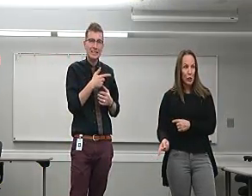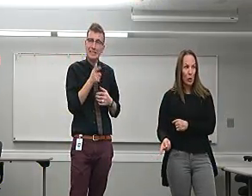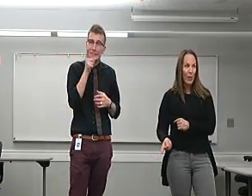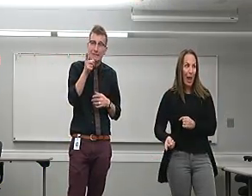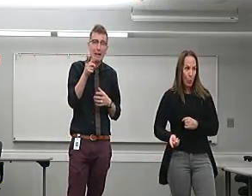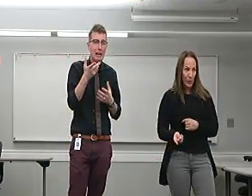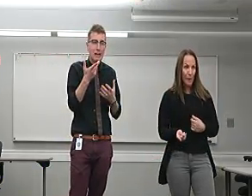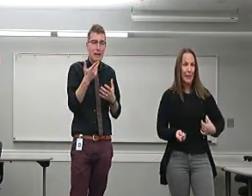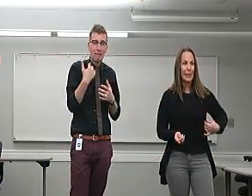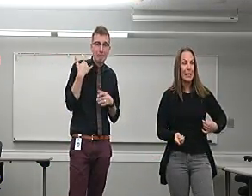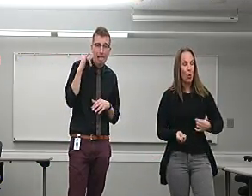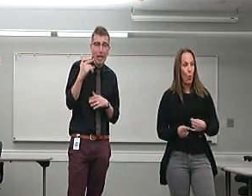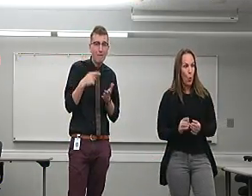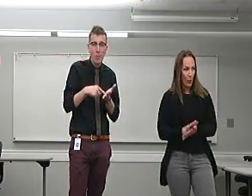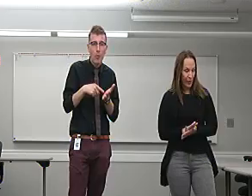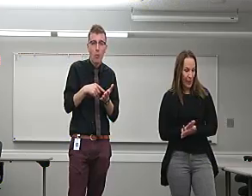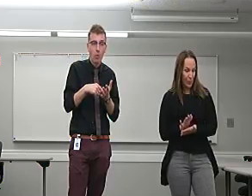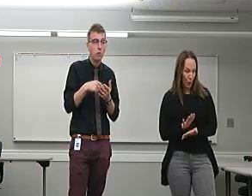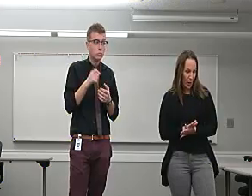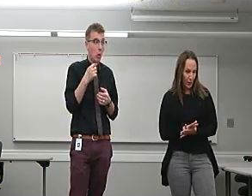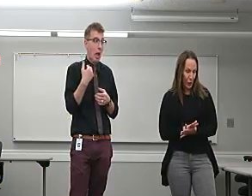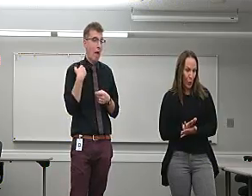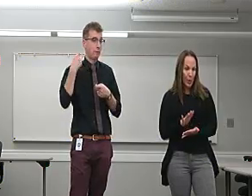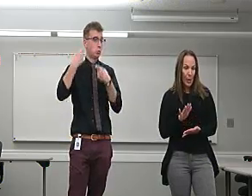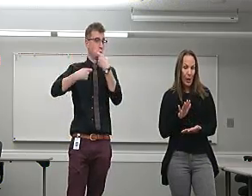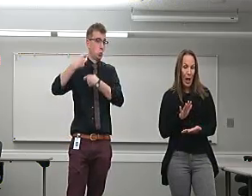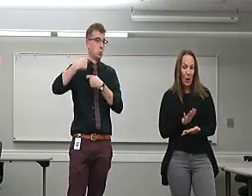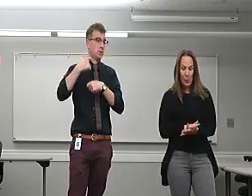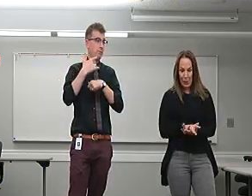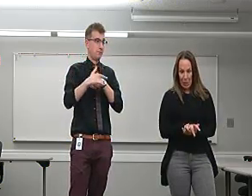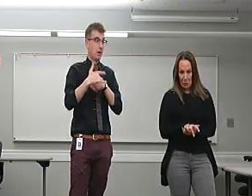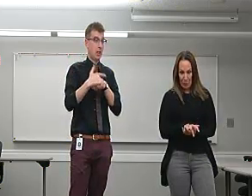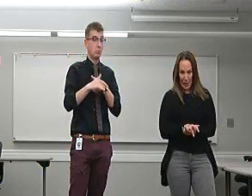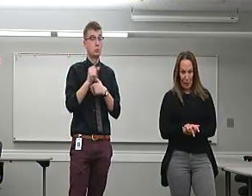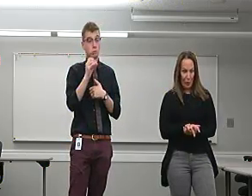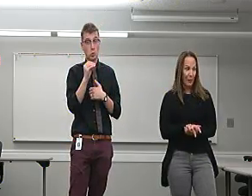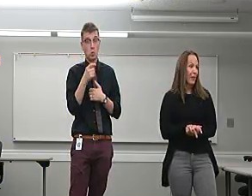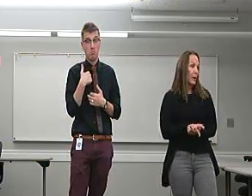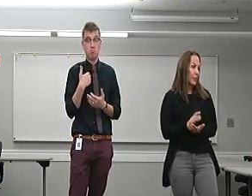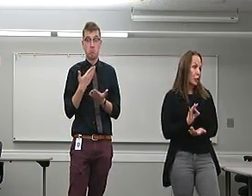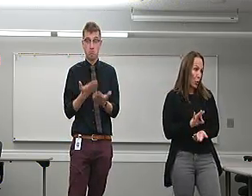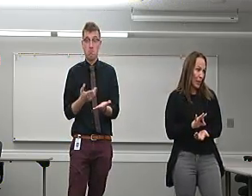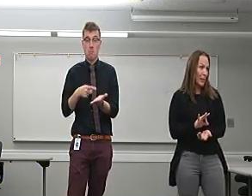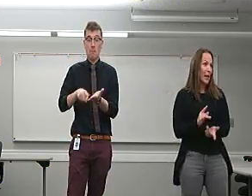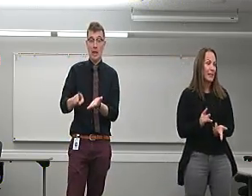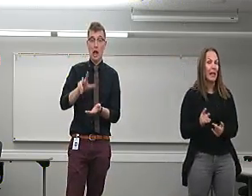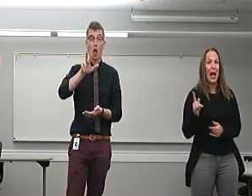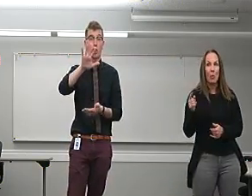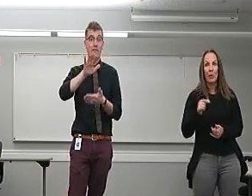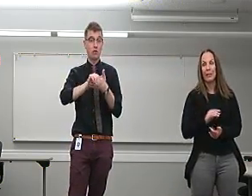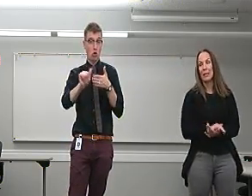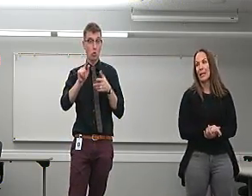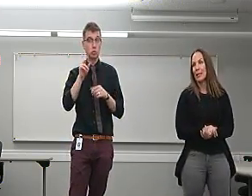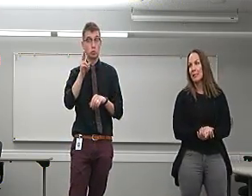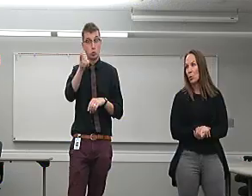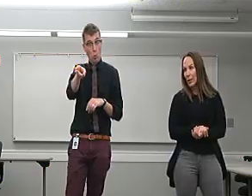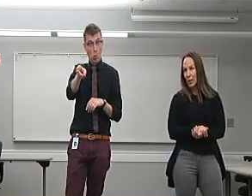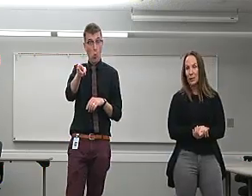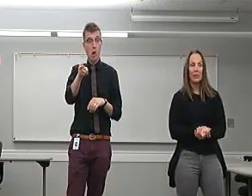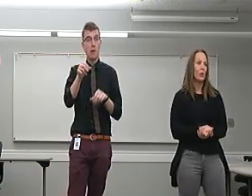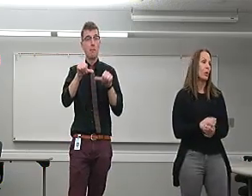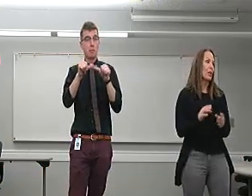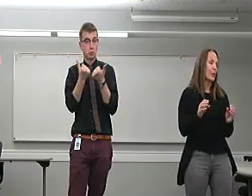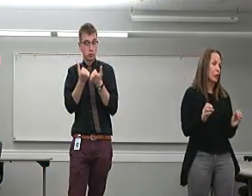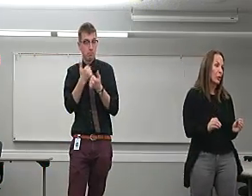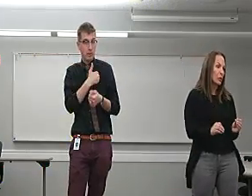be worth it as well. So I would say pay the $35 and join and say, I want to attend an ASL weekend. Is there one coming to